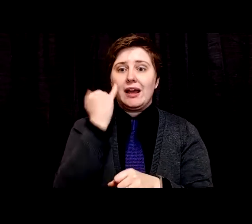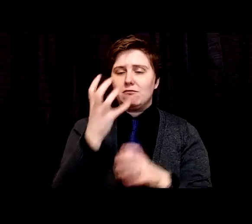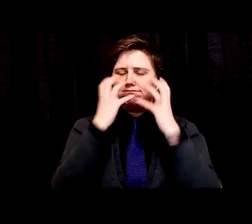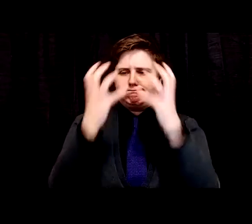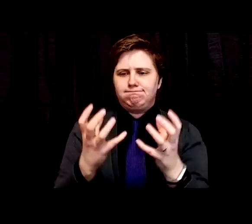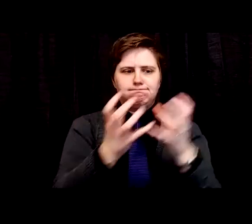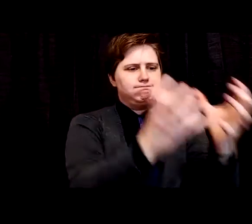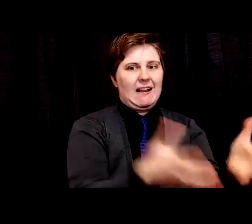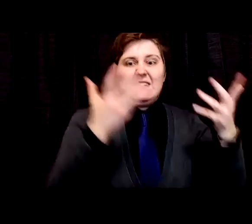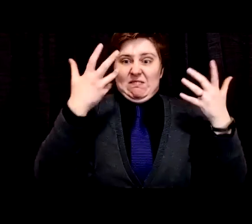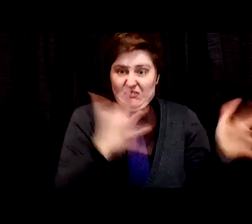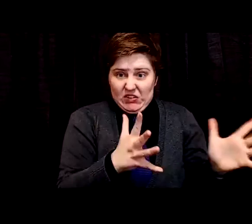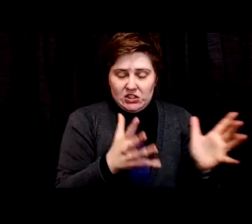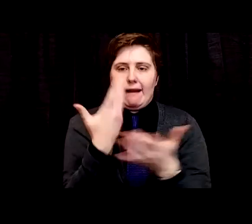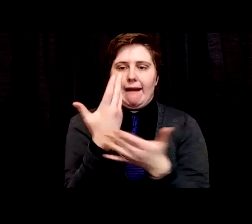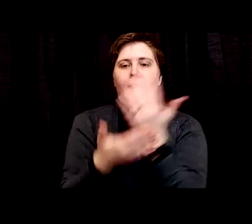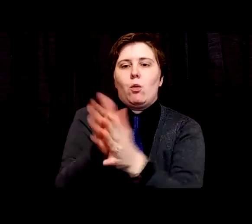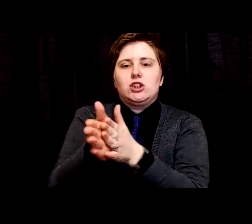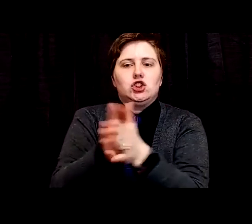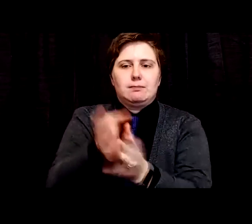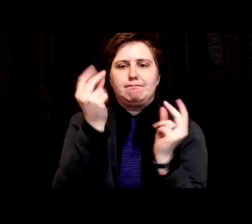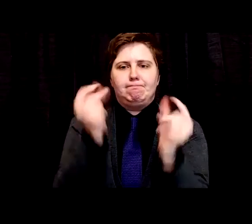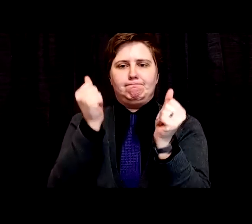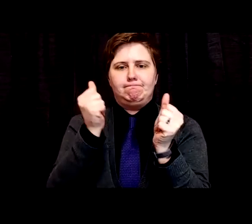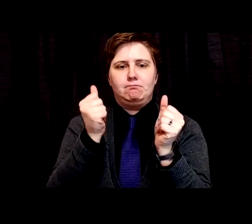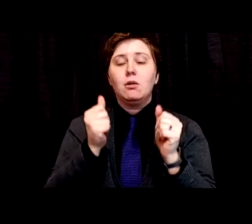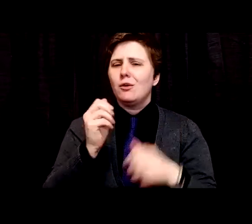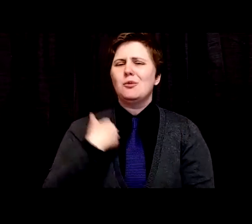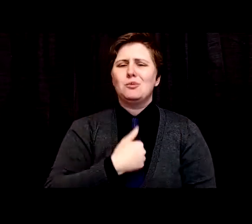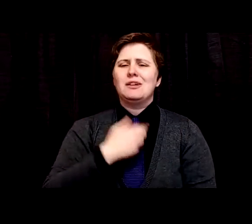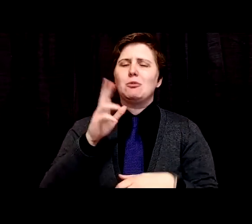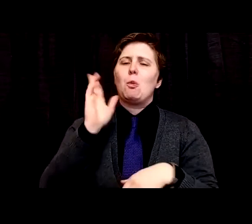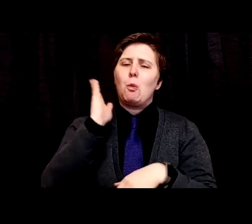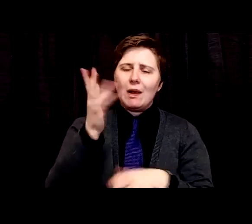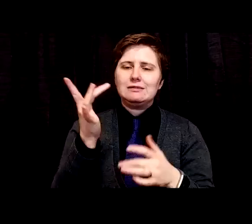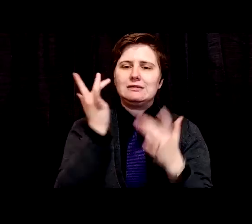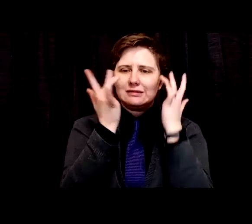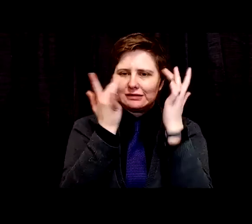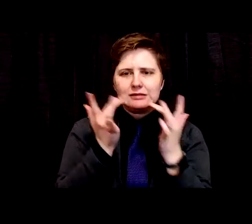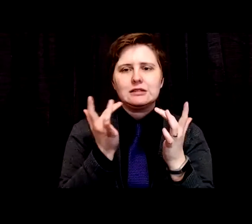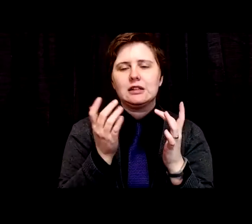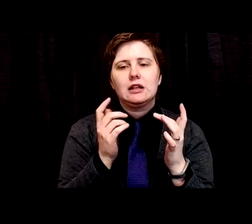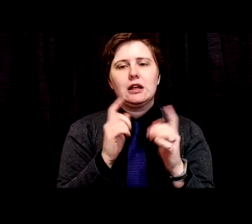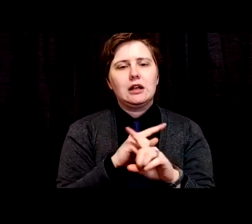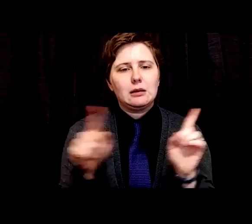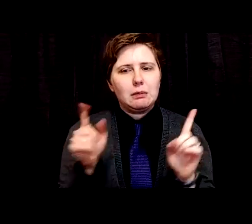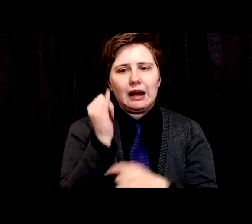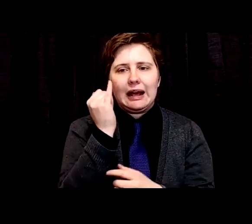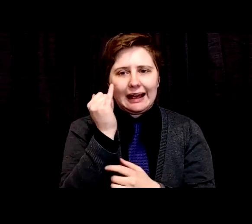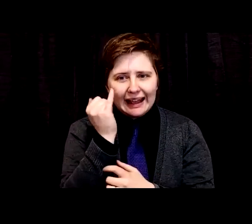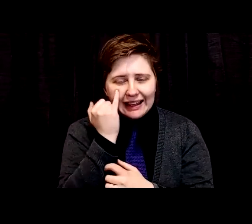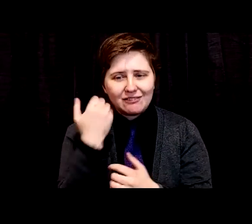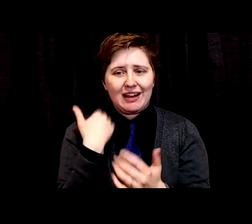That's extremely important. Again, want to keep these clean because, again, we will touch our face. We don't want to do that if we have COVID-19 on